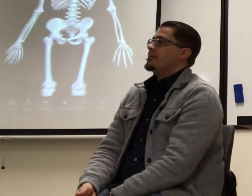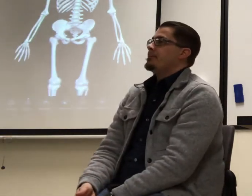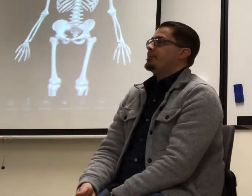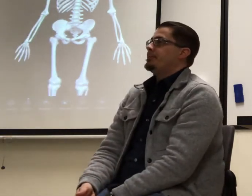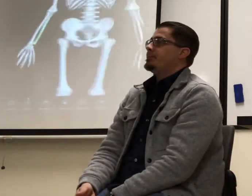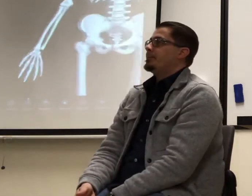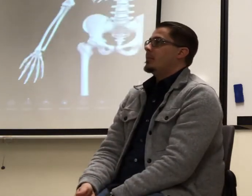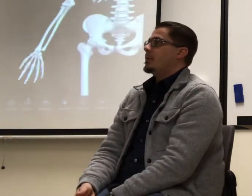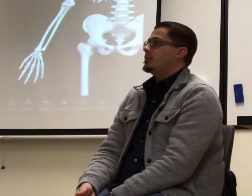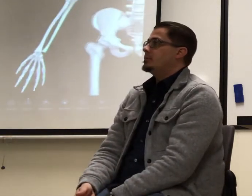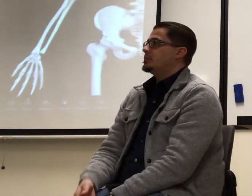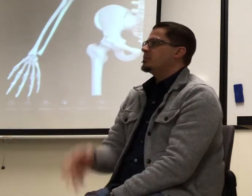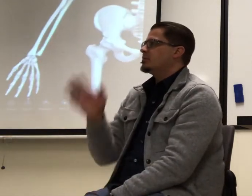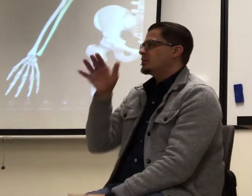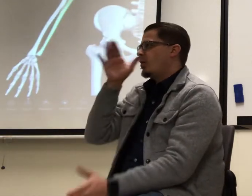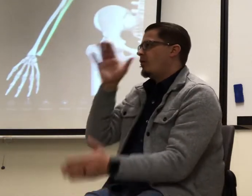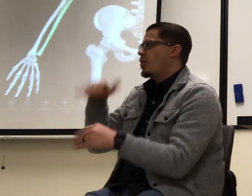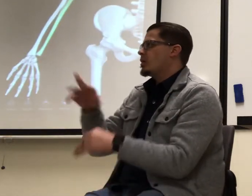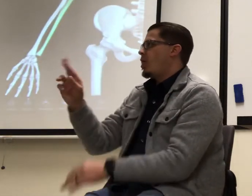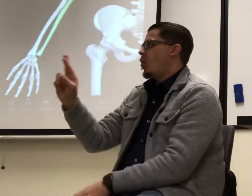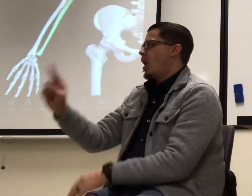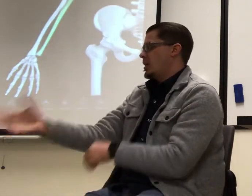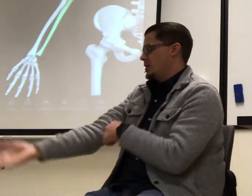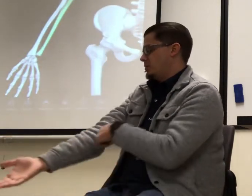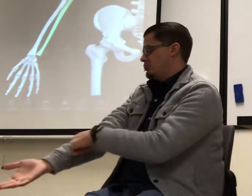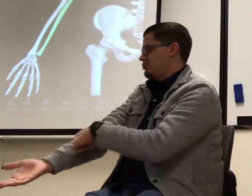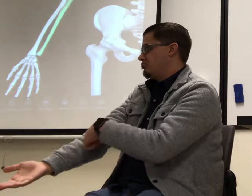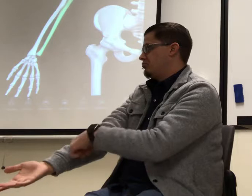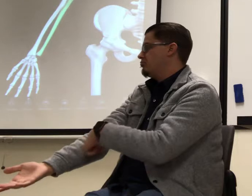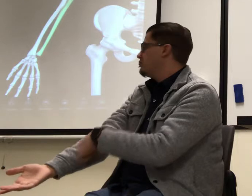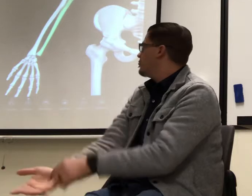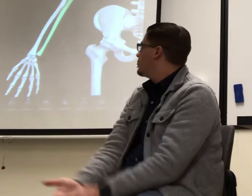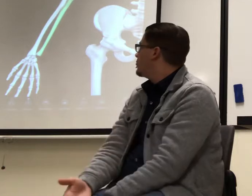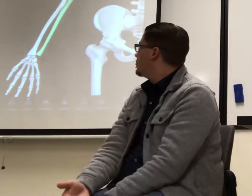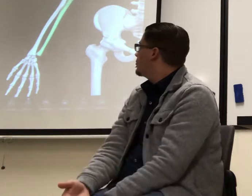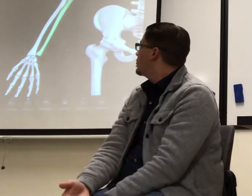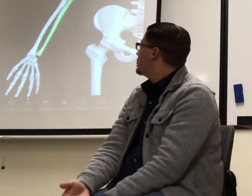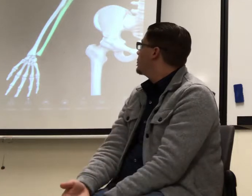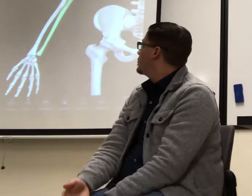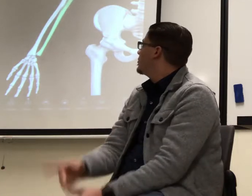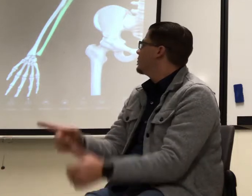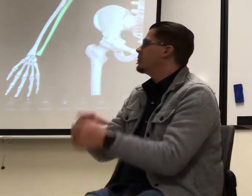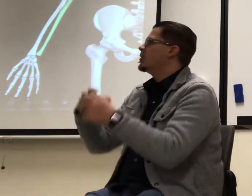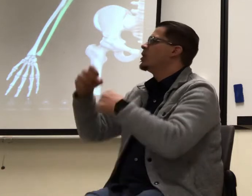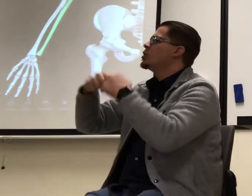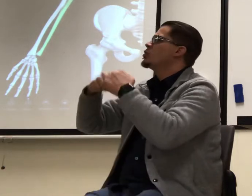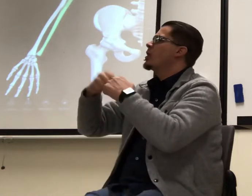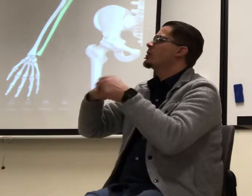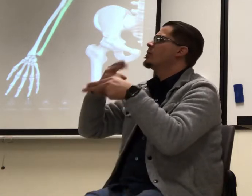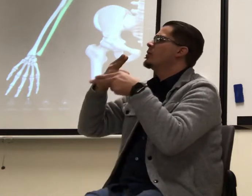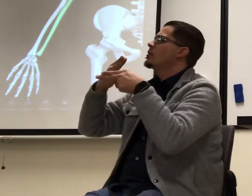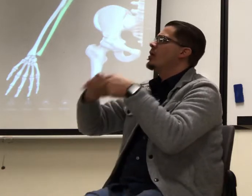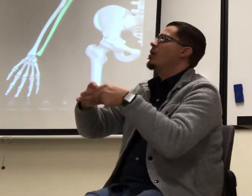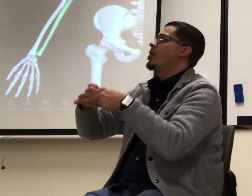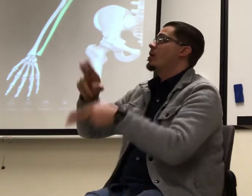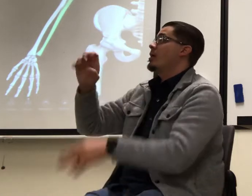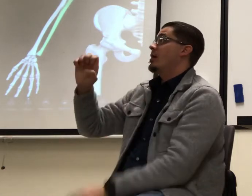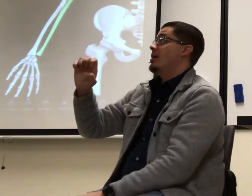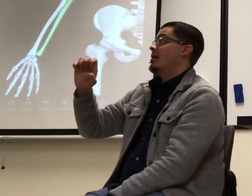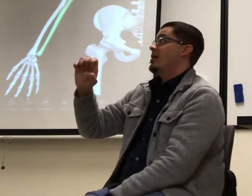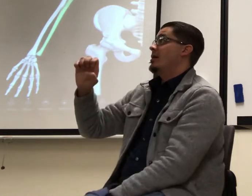So we're going to look at the one on the right. And the first thing on your study list is a structure called the olecranon.